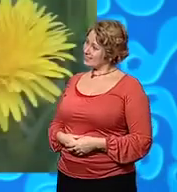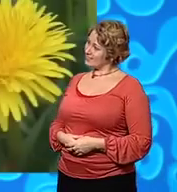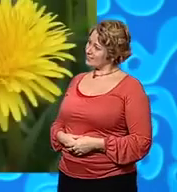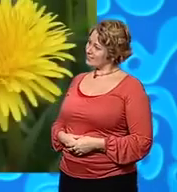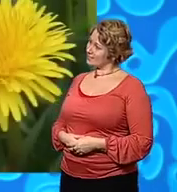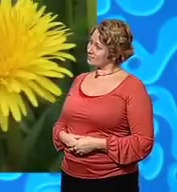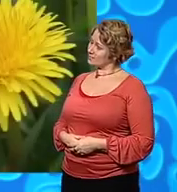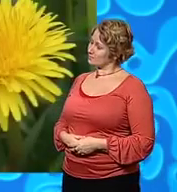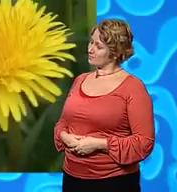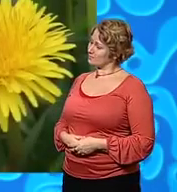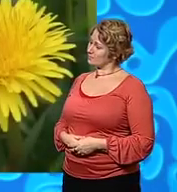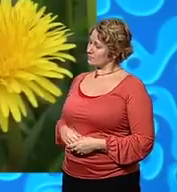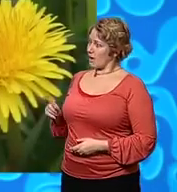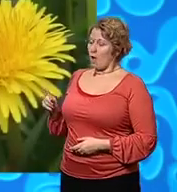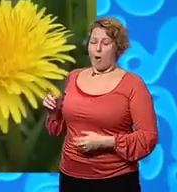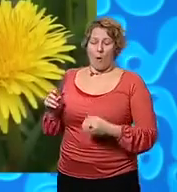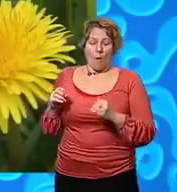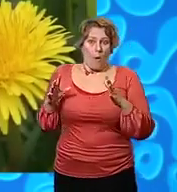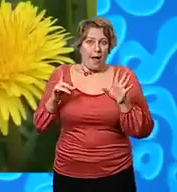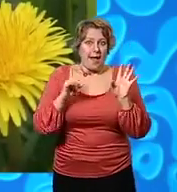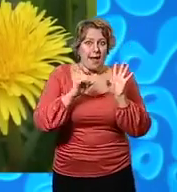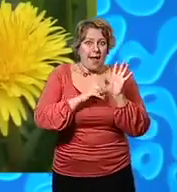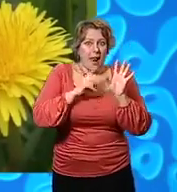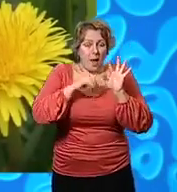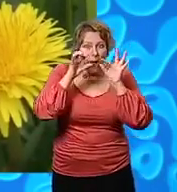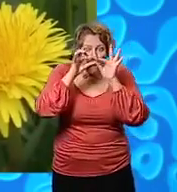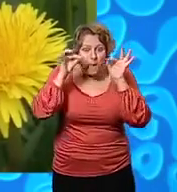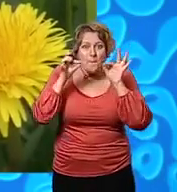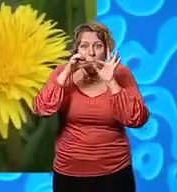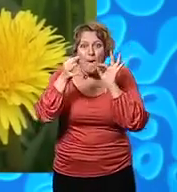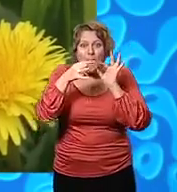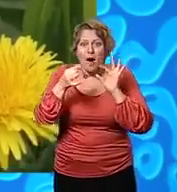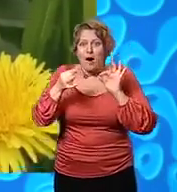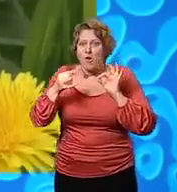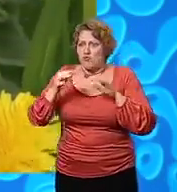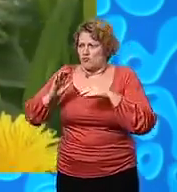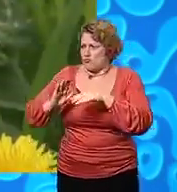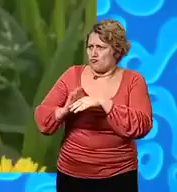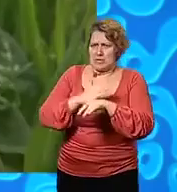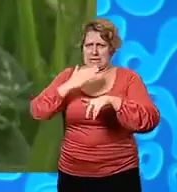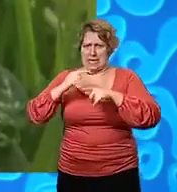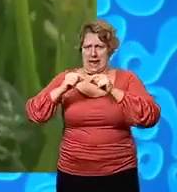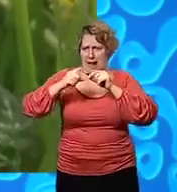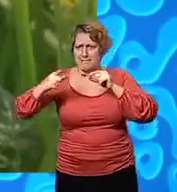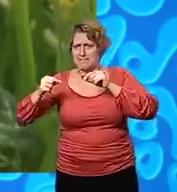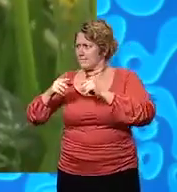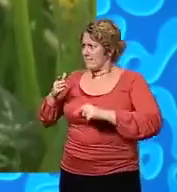outside. Bright yellow petals, strong green